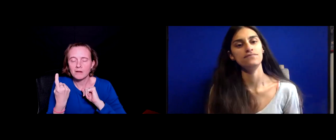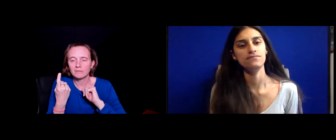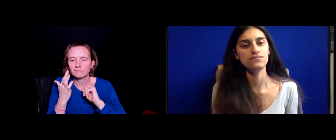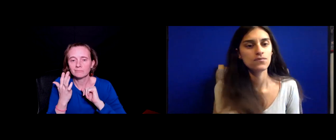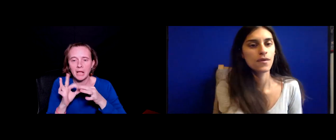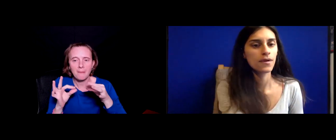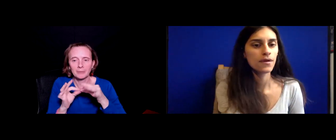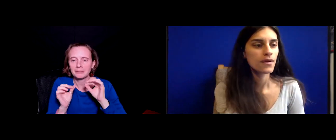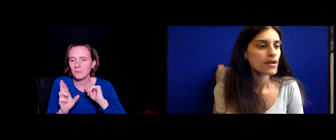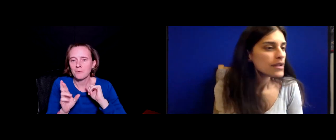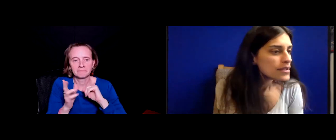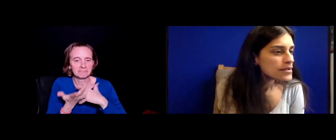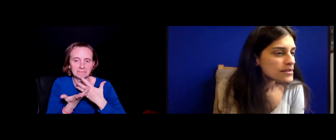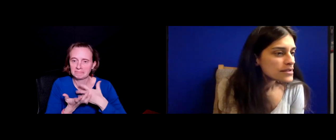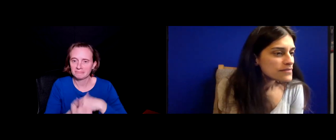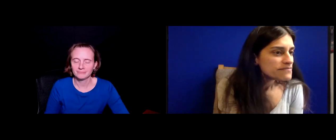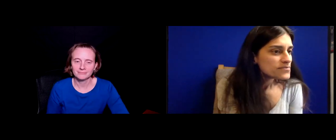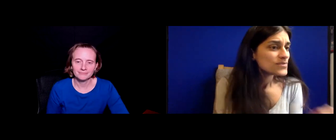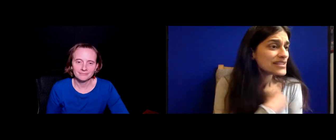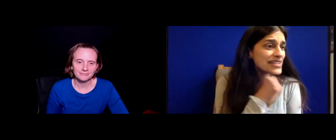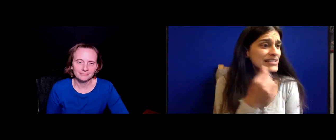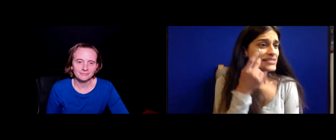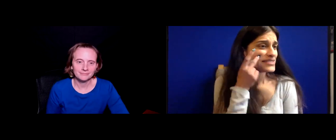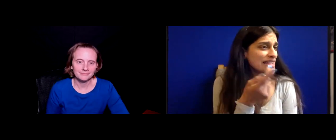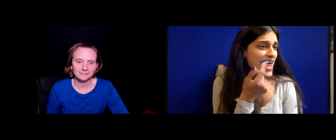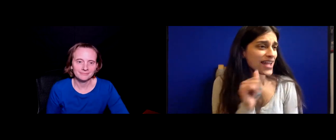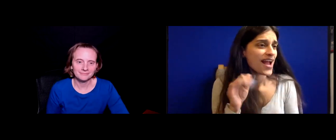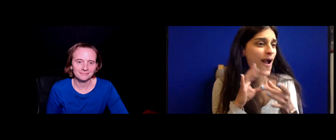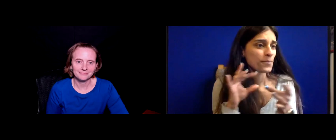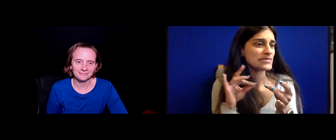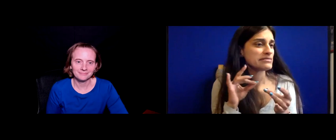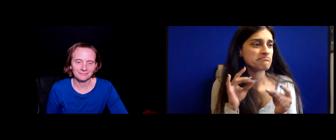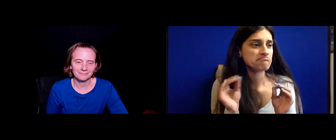Laura, do you see anything pop up in the comments or the chat?